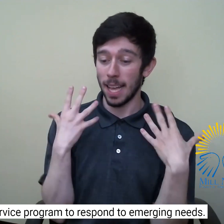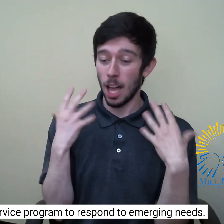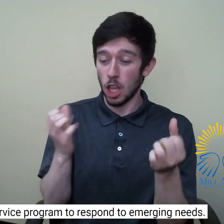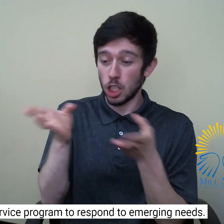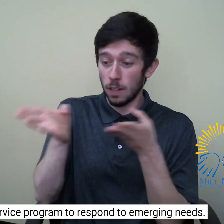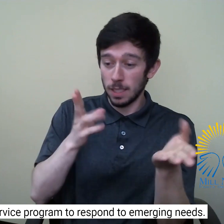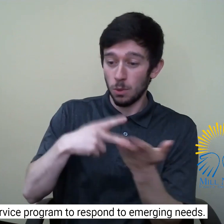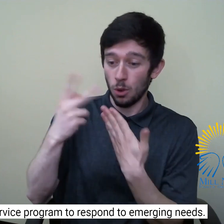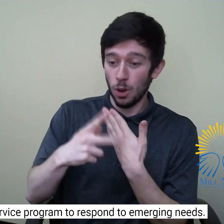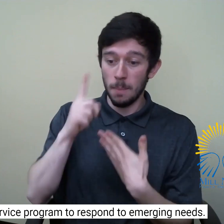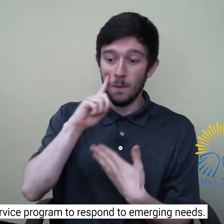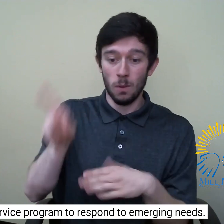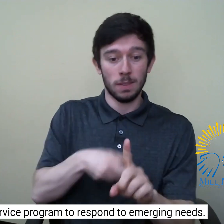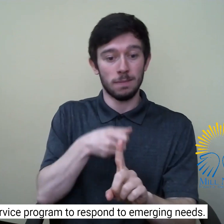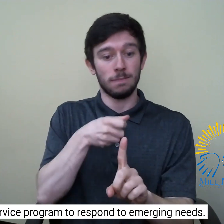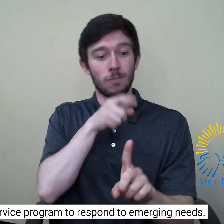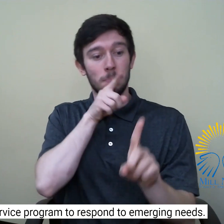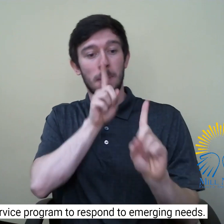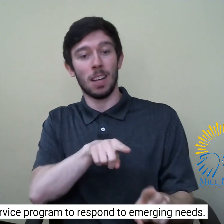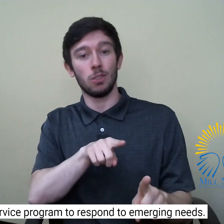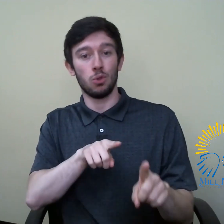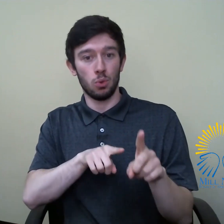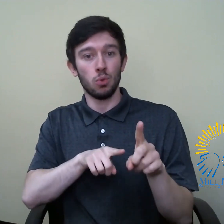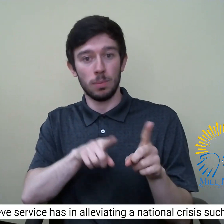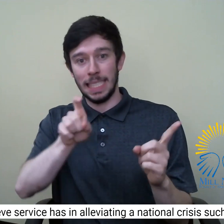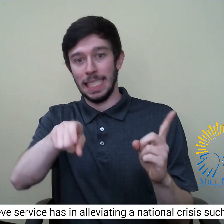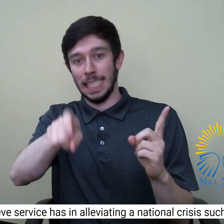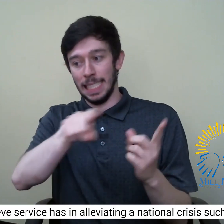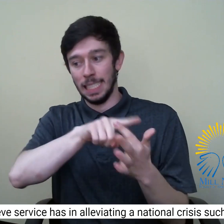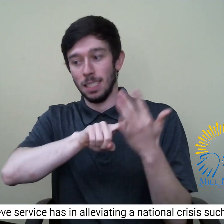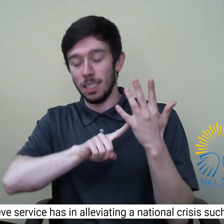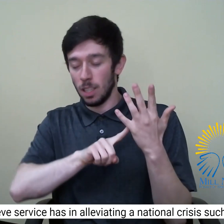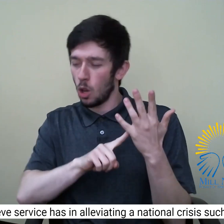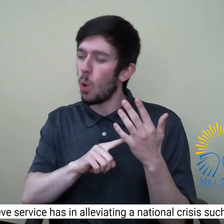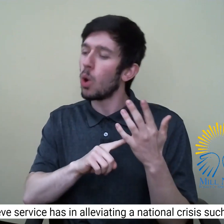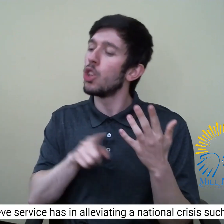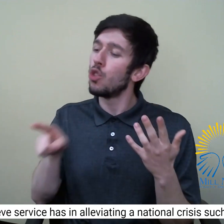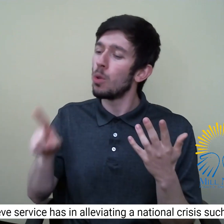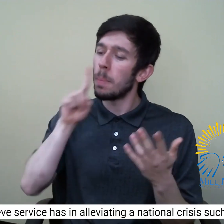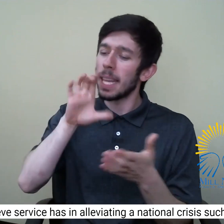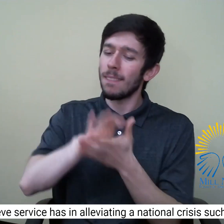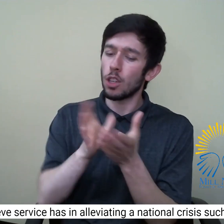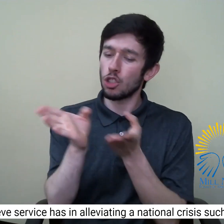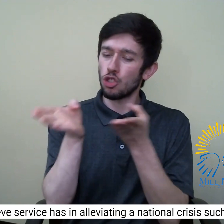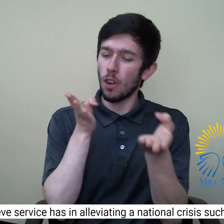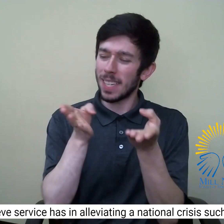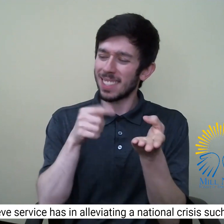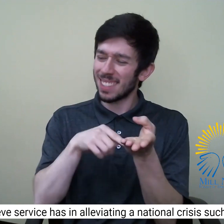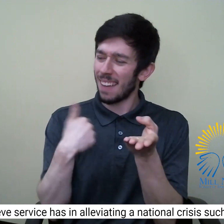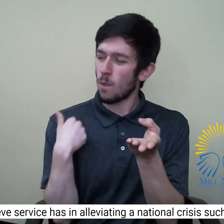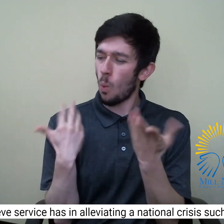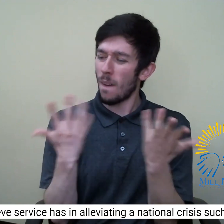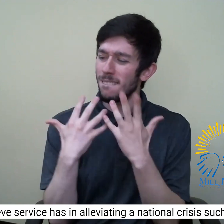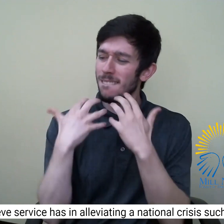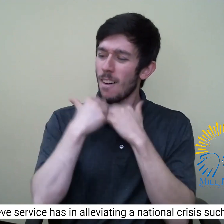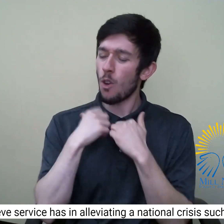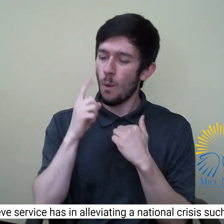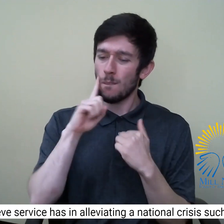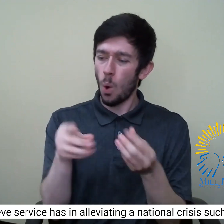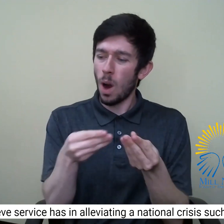program to respond to emerging needs. What value do you believe service has in alleviating a national crisis such as